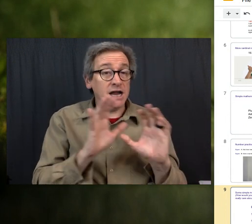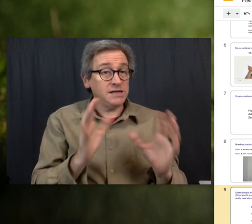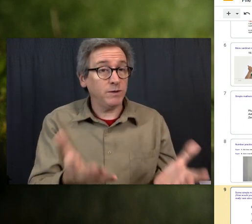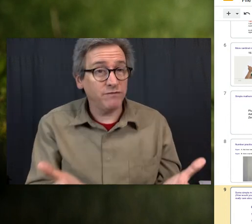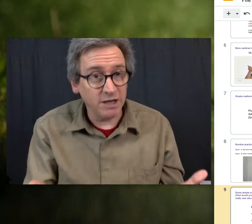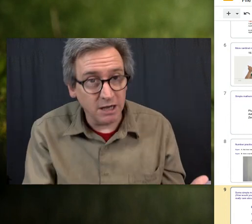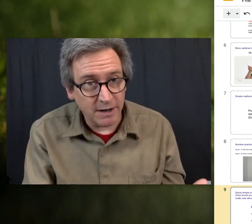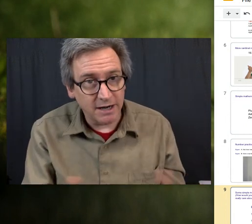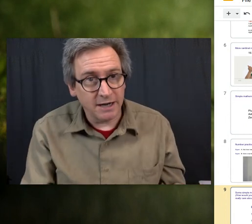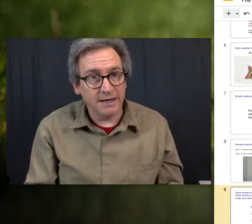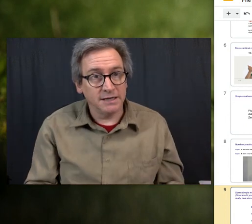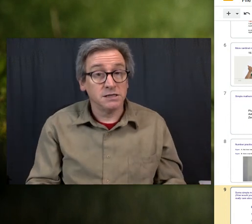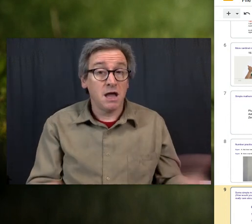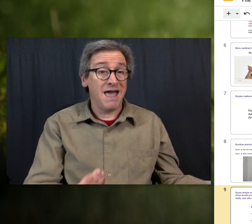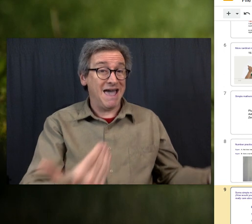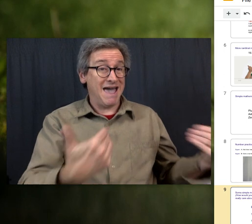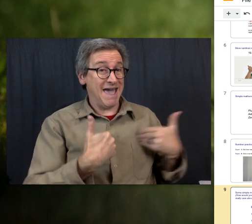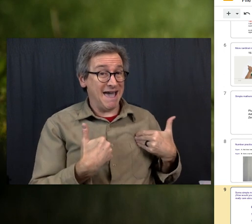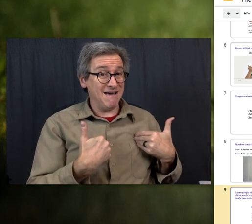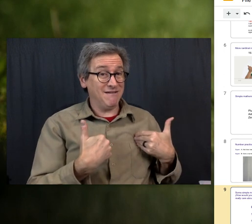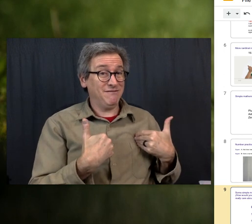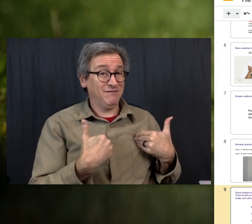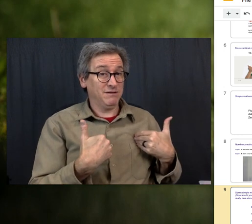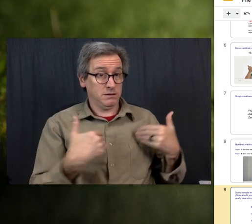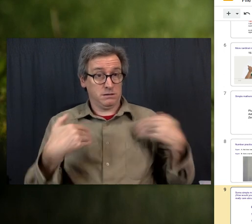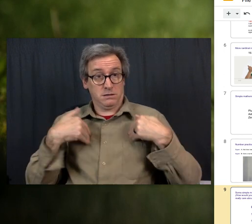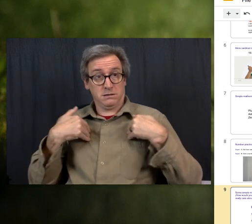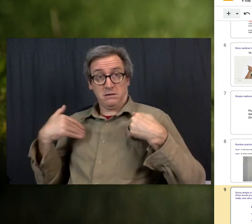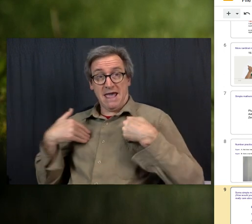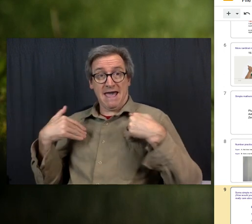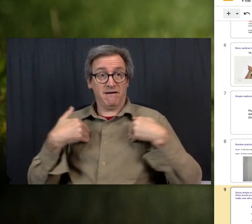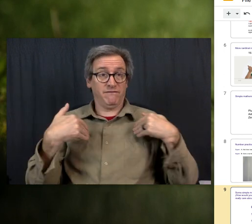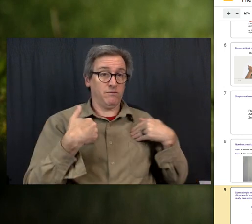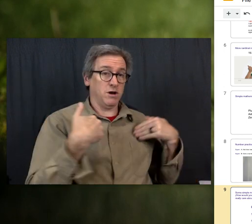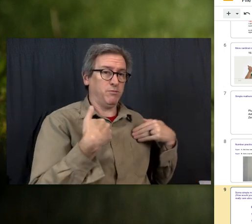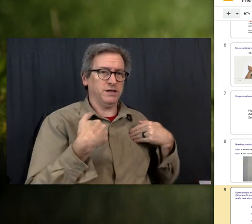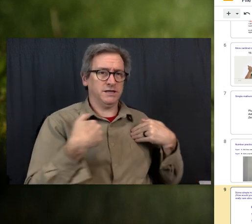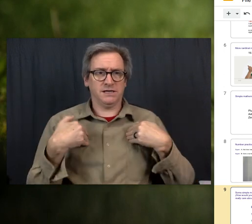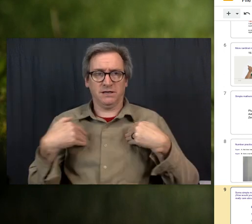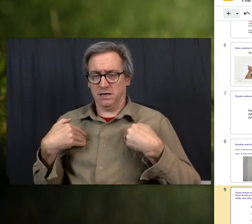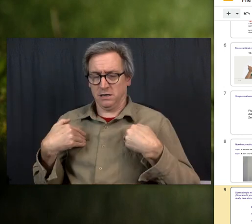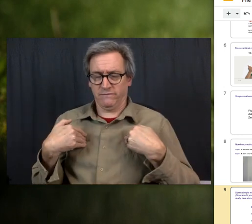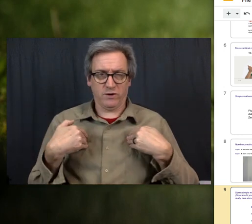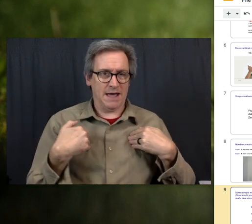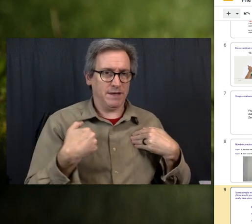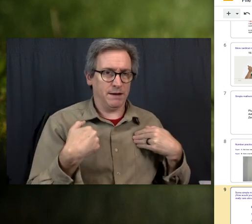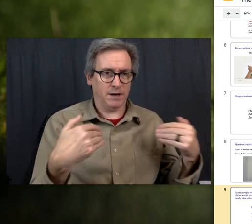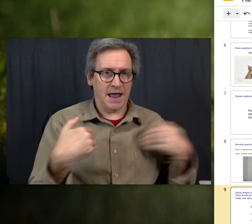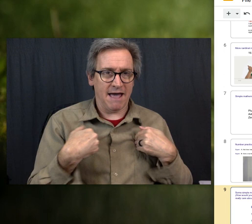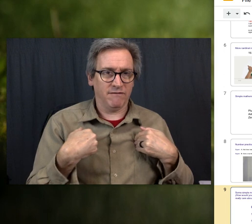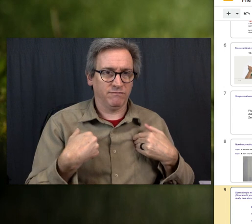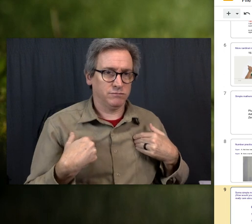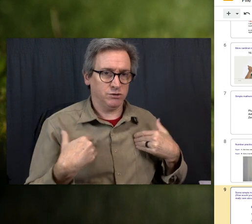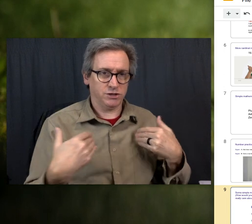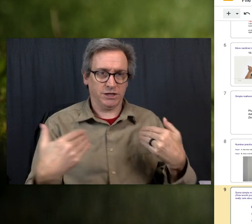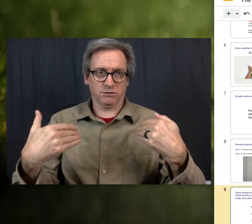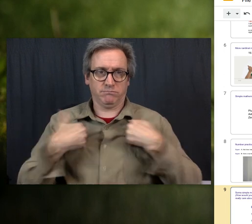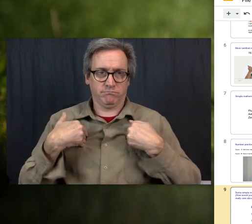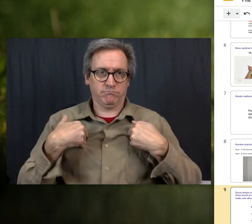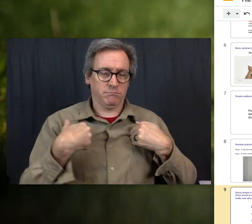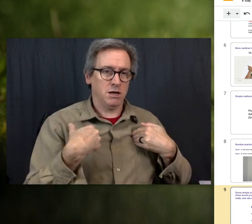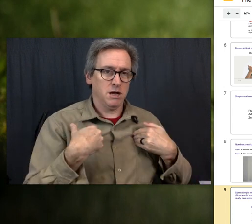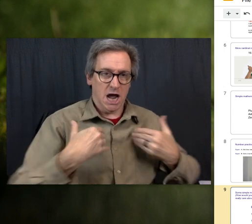a nice way of thinking about it is have, and we're not putting this in the vocab yet, but have. So it's